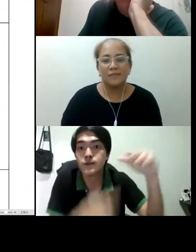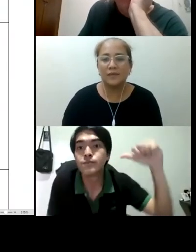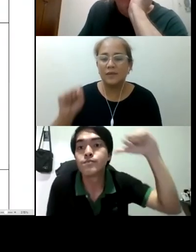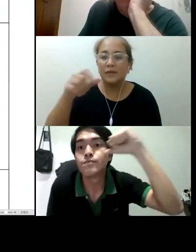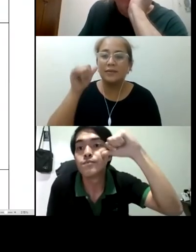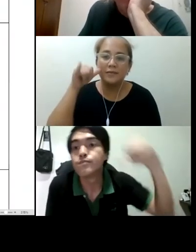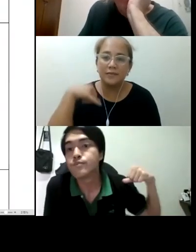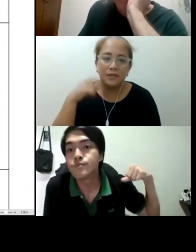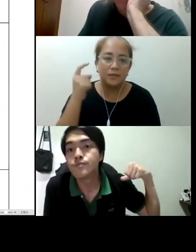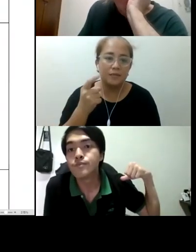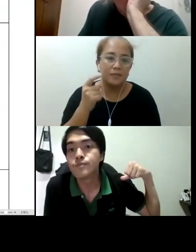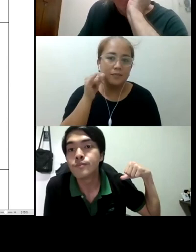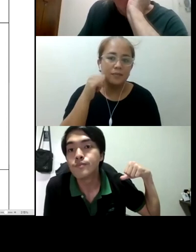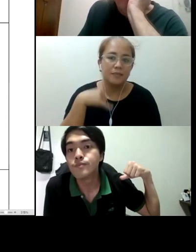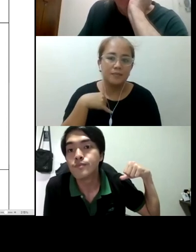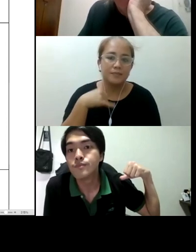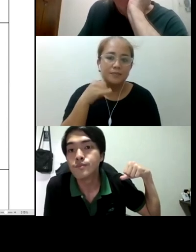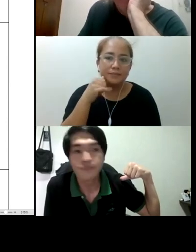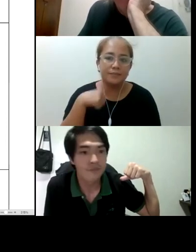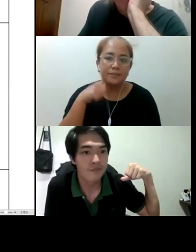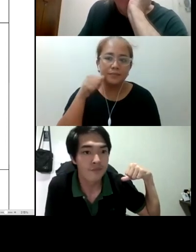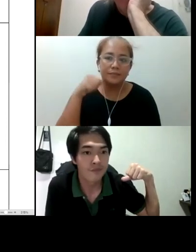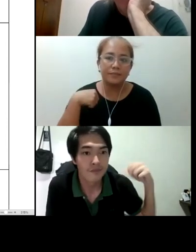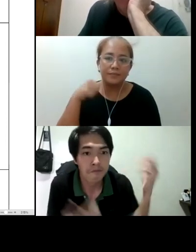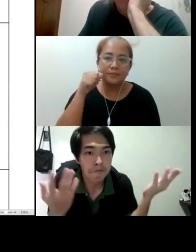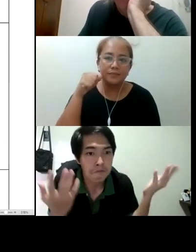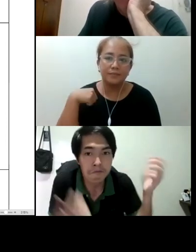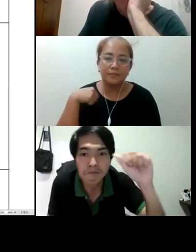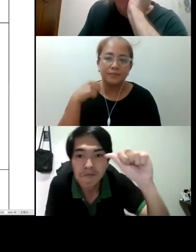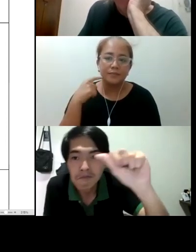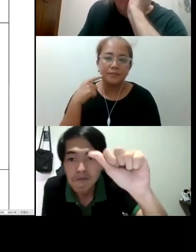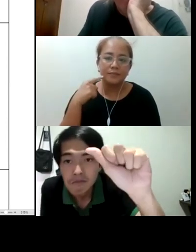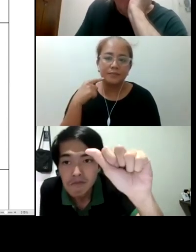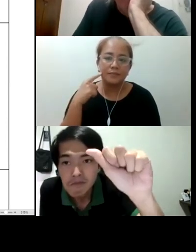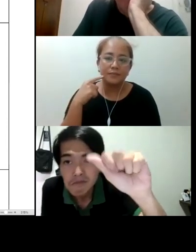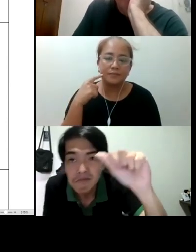yesterday, yes, Sign yesterday yes,